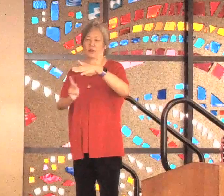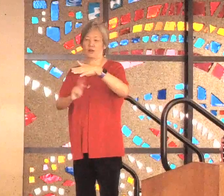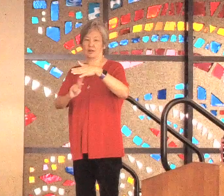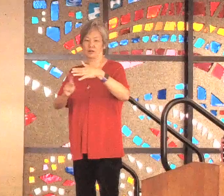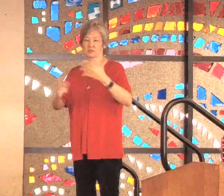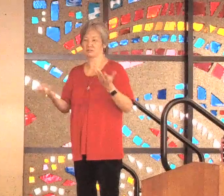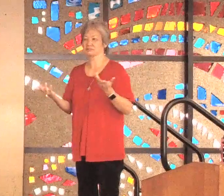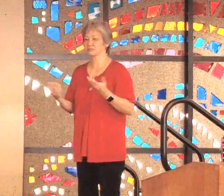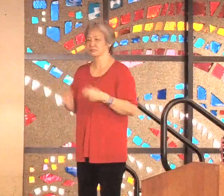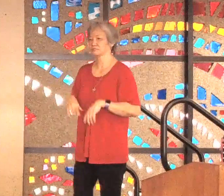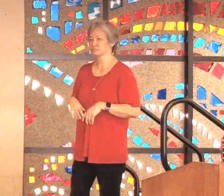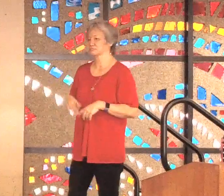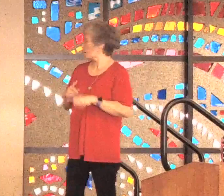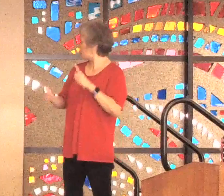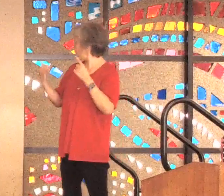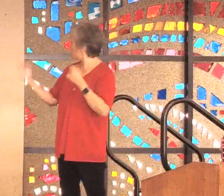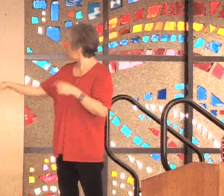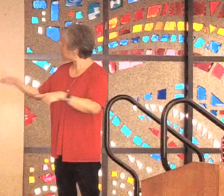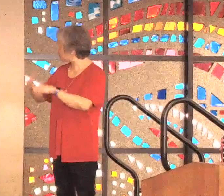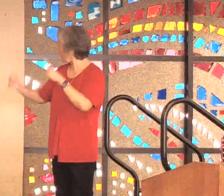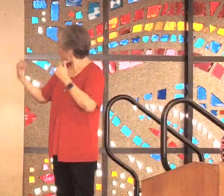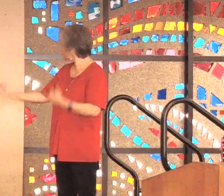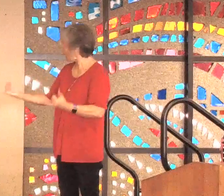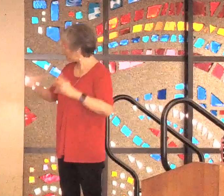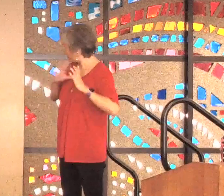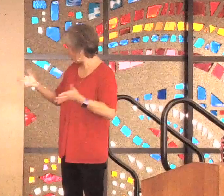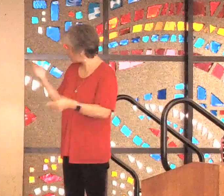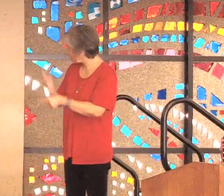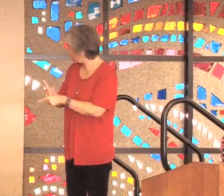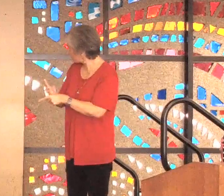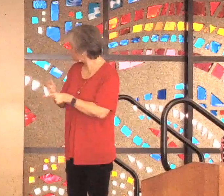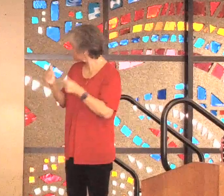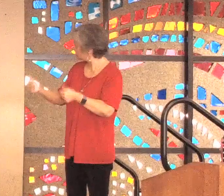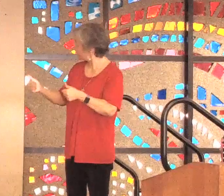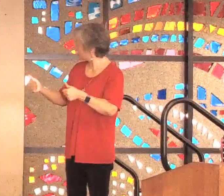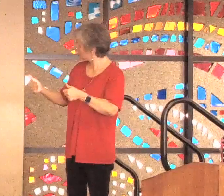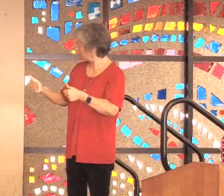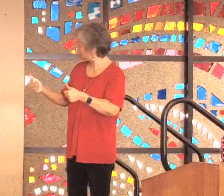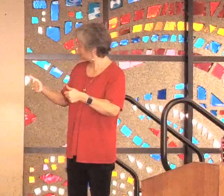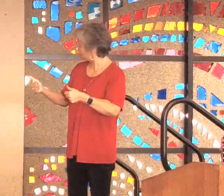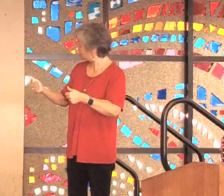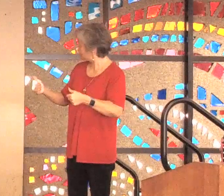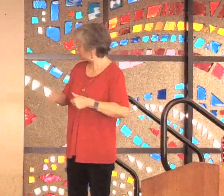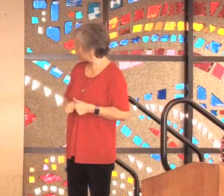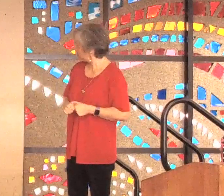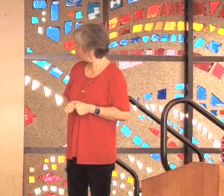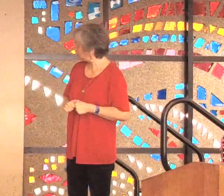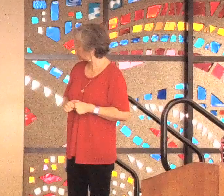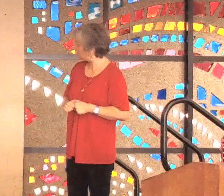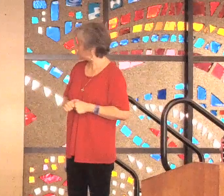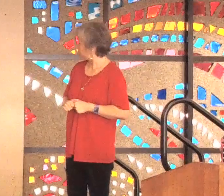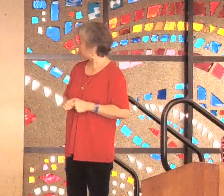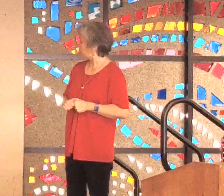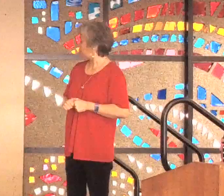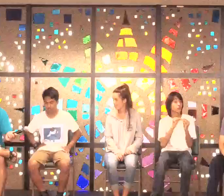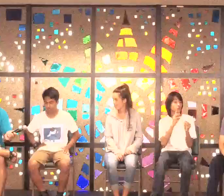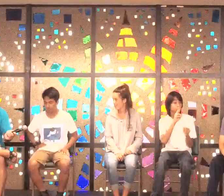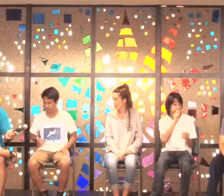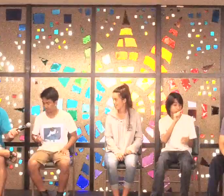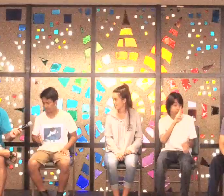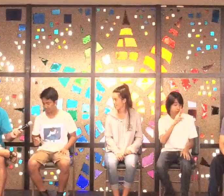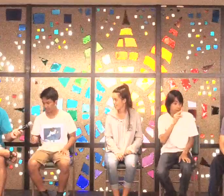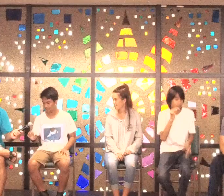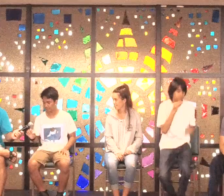school of having to repeat kindergarten. But now you're fine. You're good, right? Yeah, even though I got